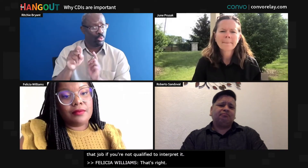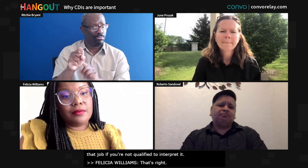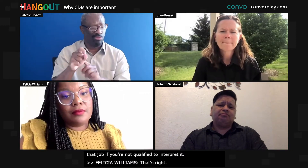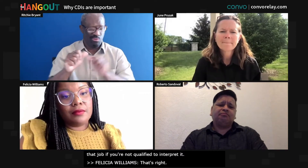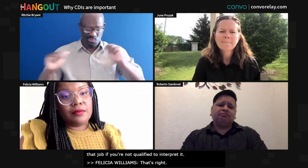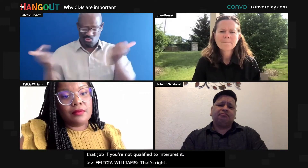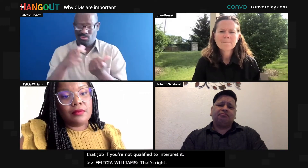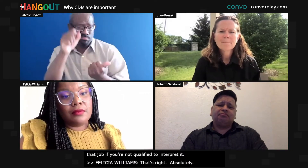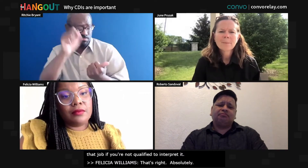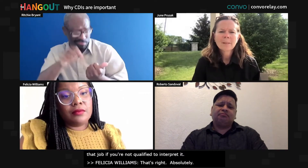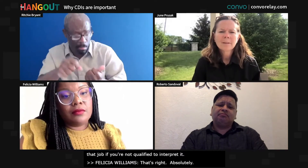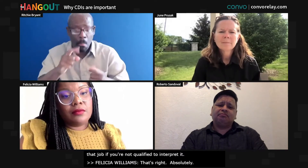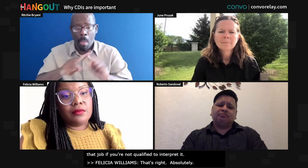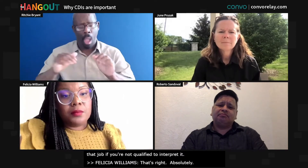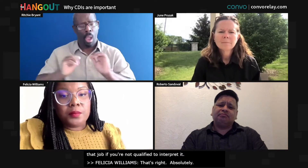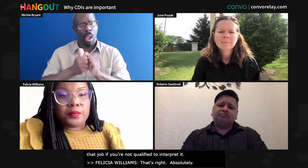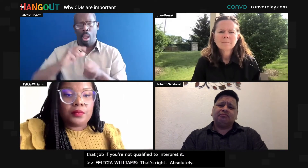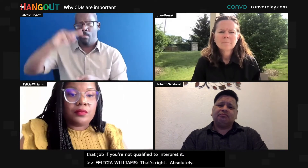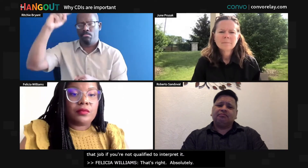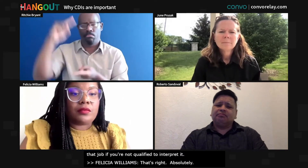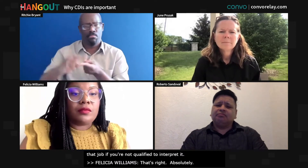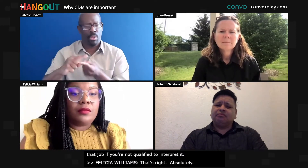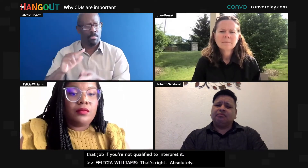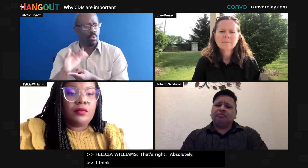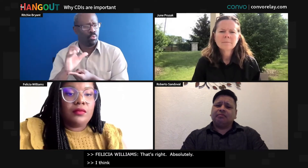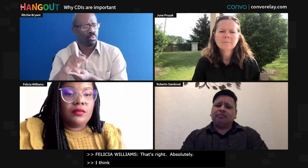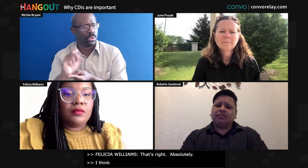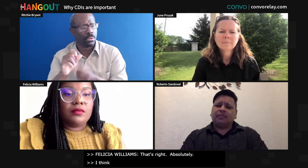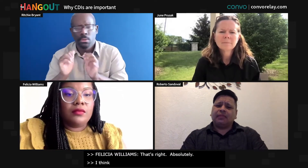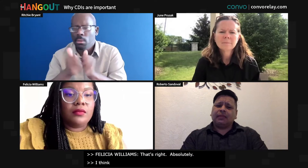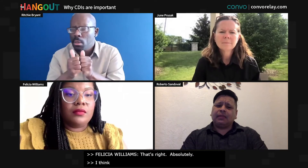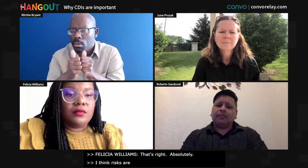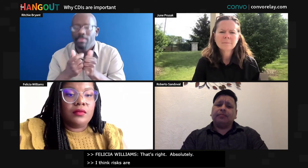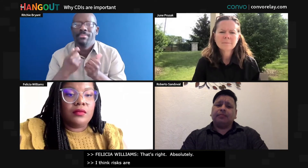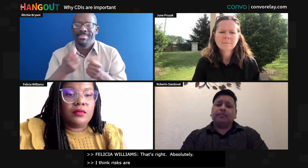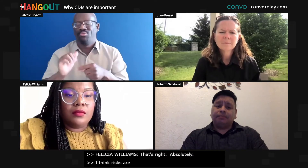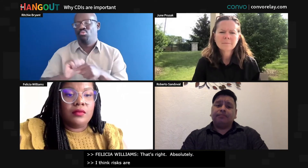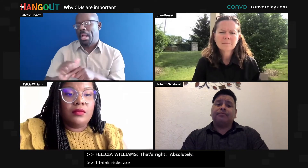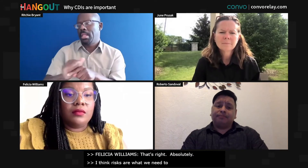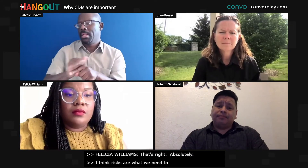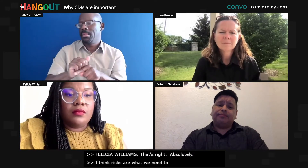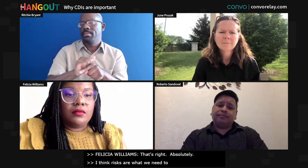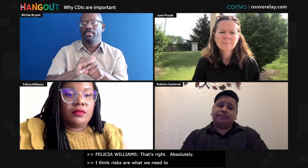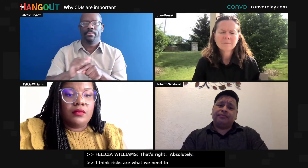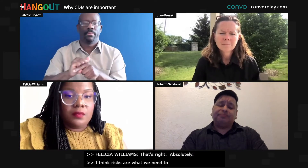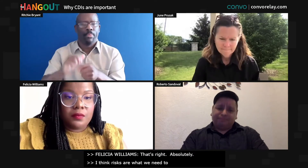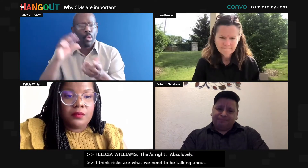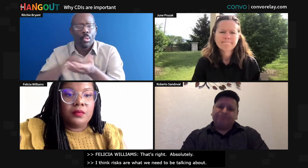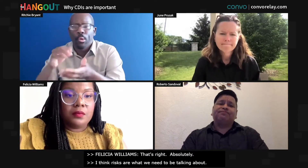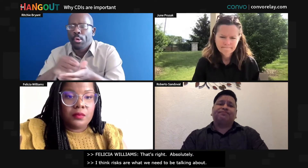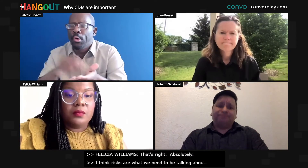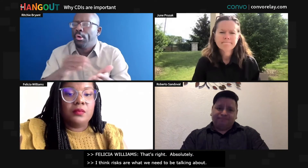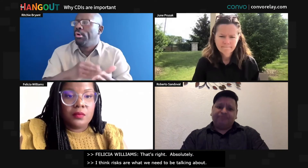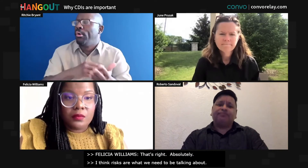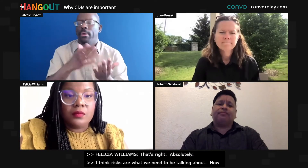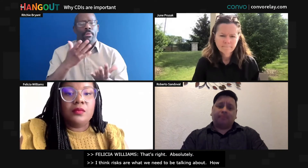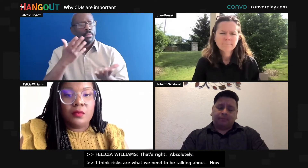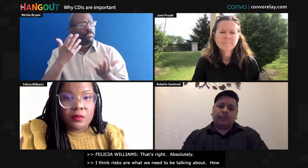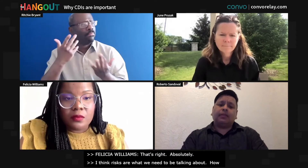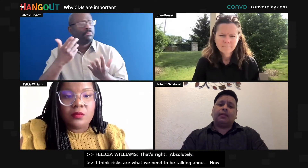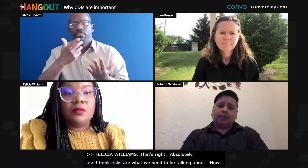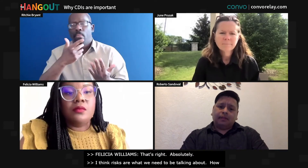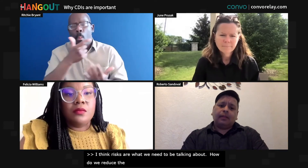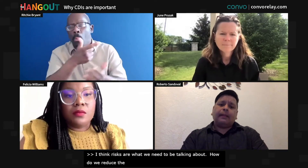Richard here. I think risks are what we need to be talking about. how do we reduce the risk? And that